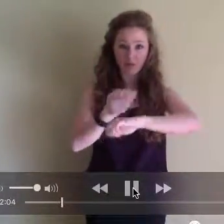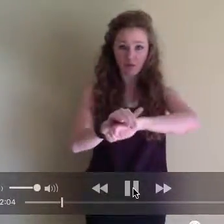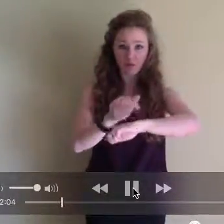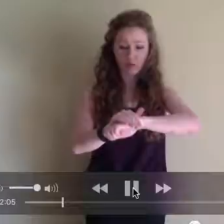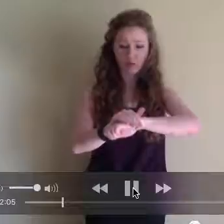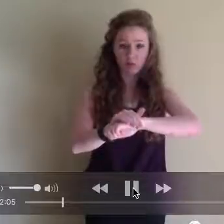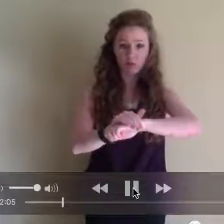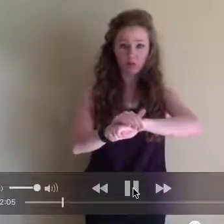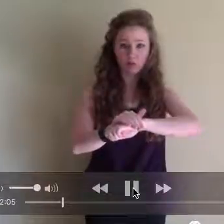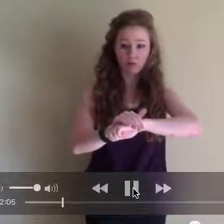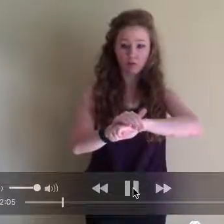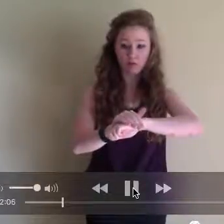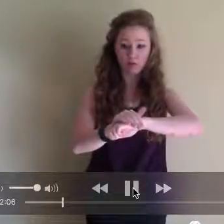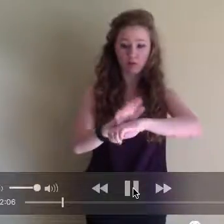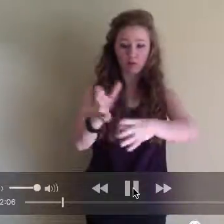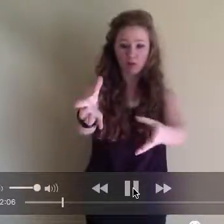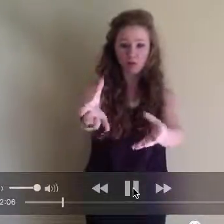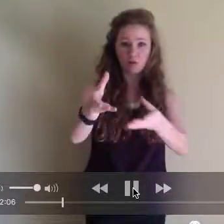So all of their land now was English.